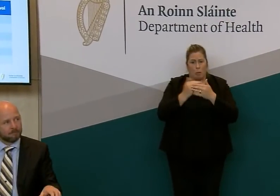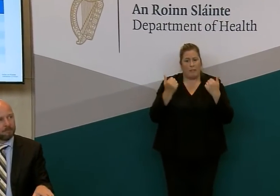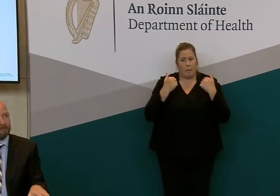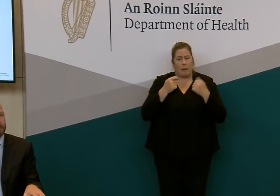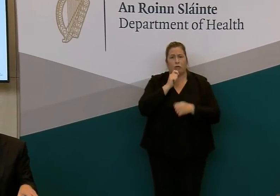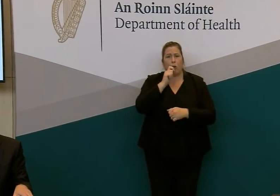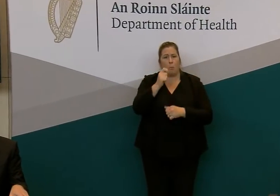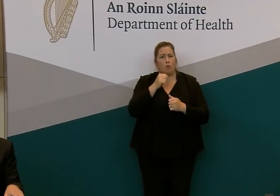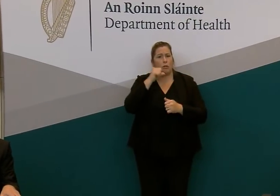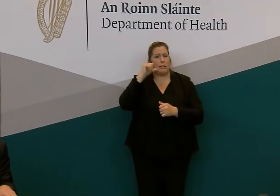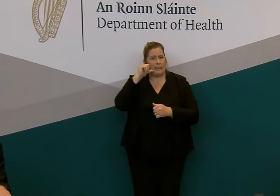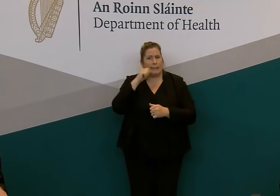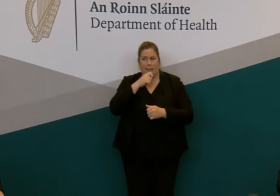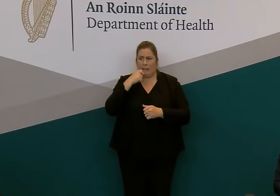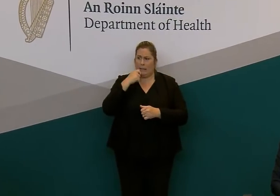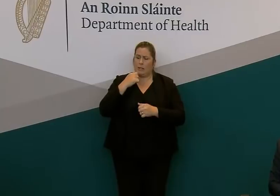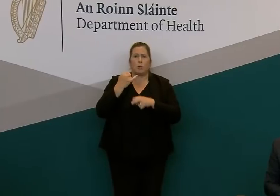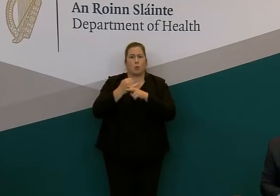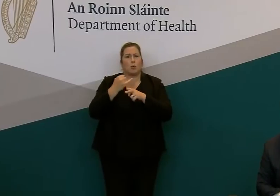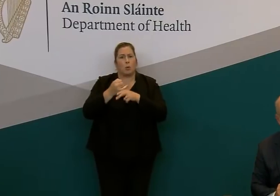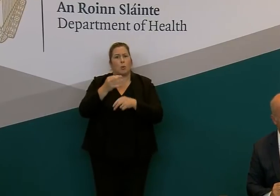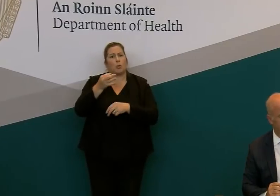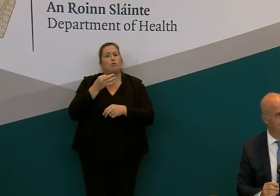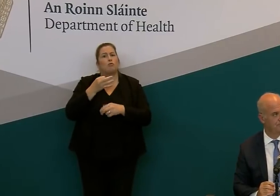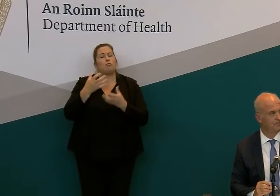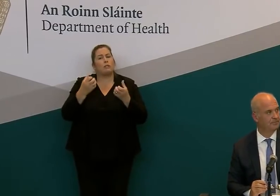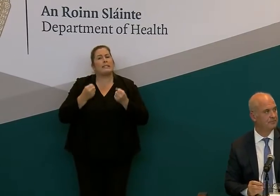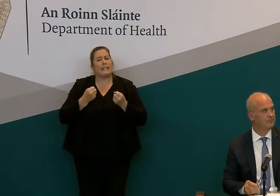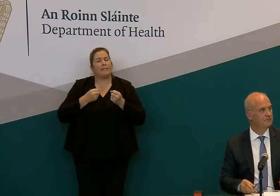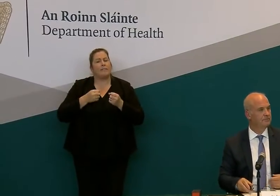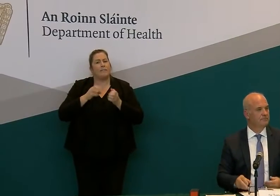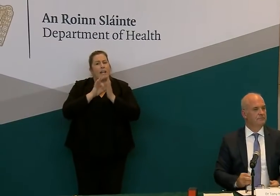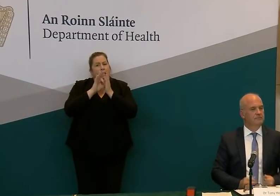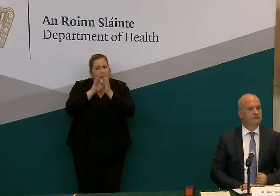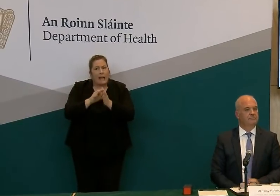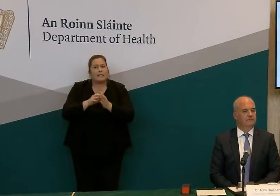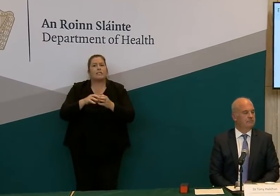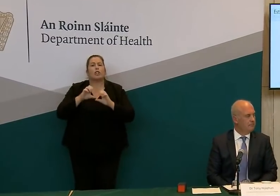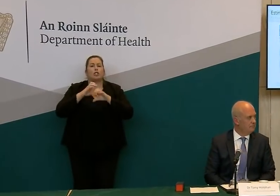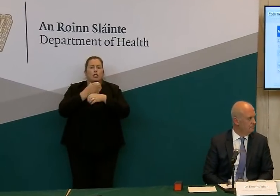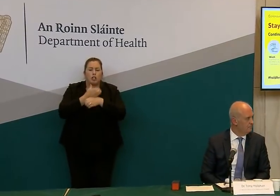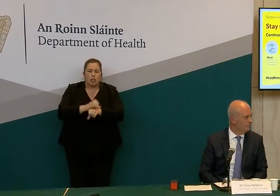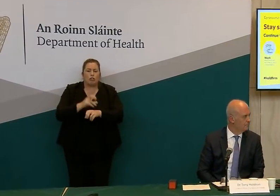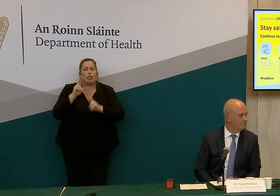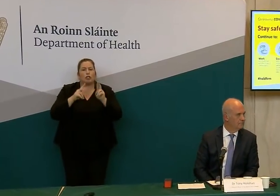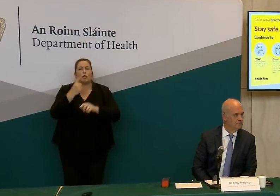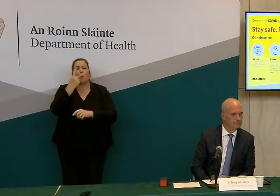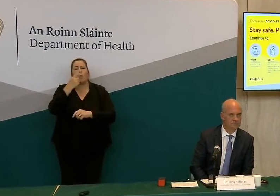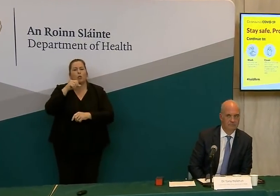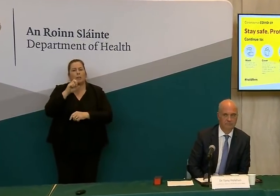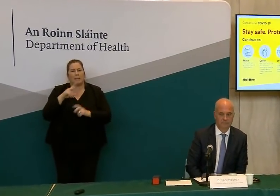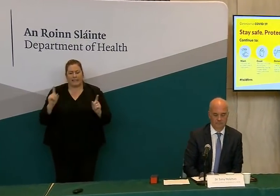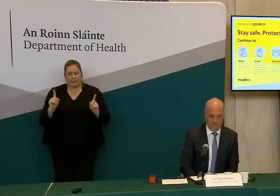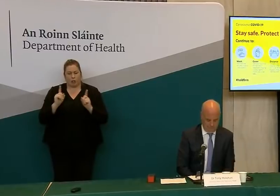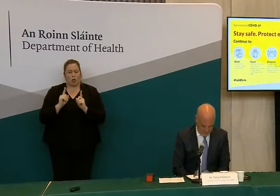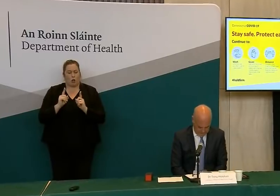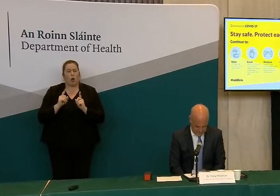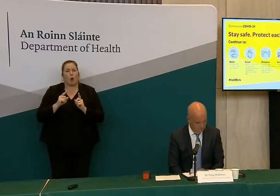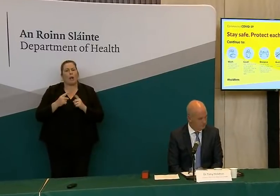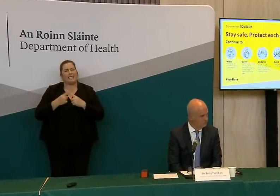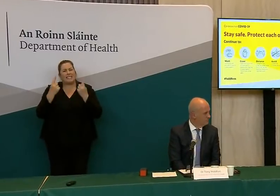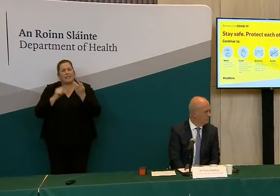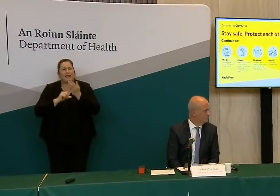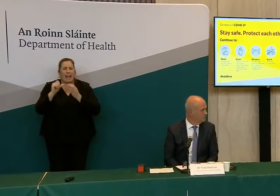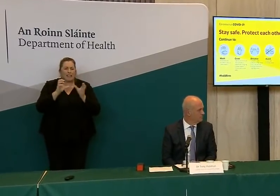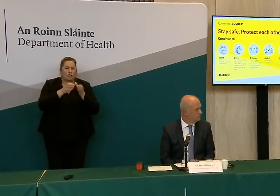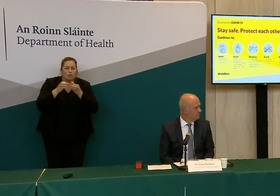that schools had been given guidance that they should be 1 metre apart, or children should stay 1 metre apart, and different guidance for different age groups. What information